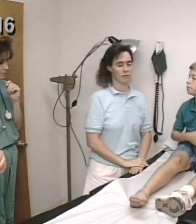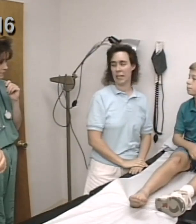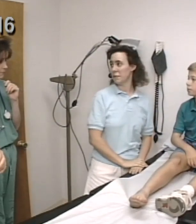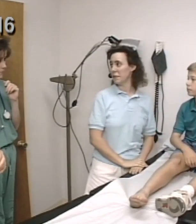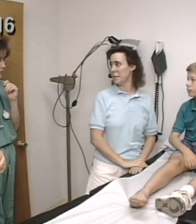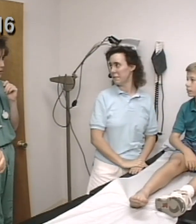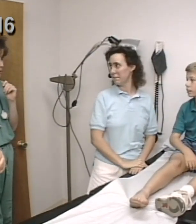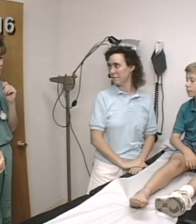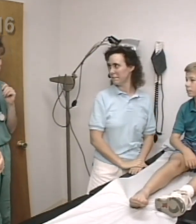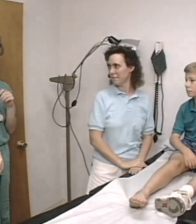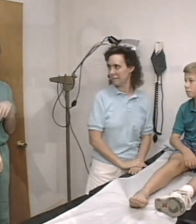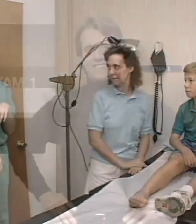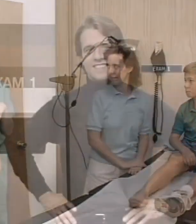Yes, please.